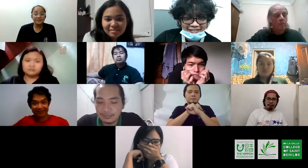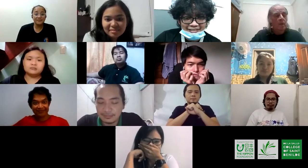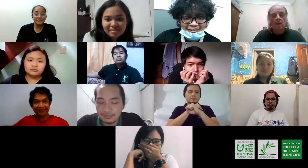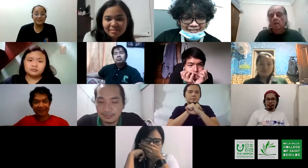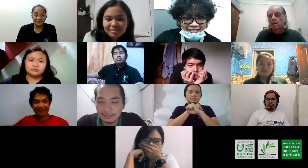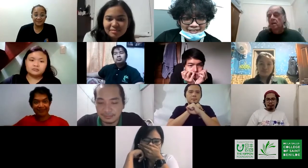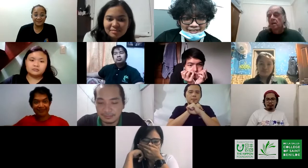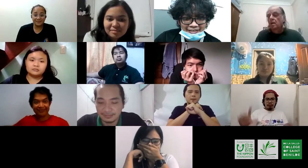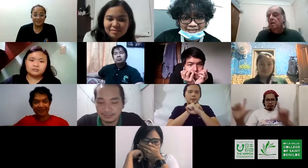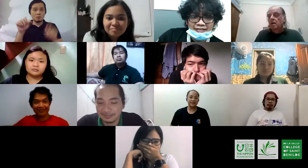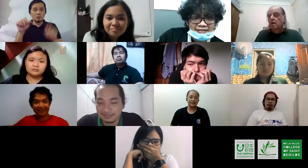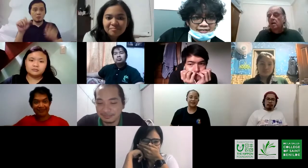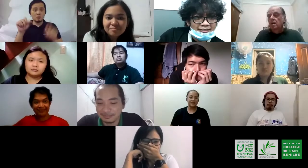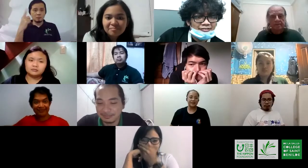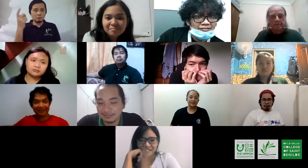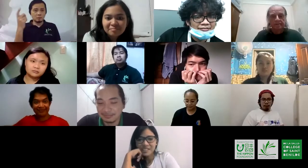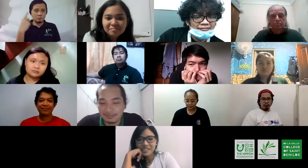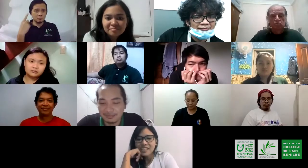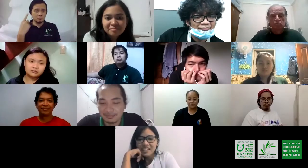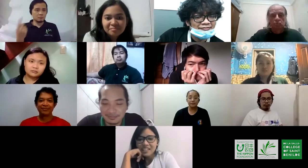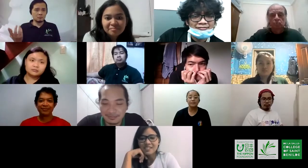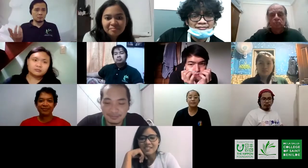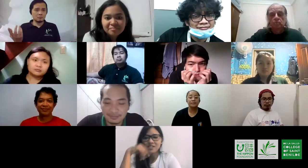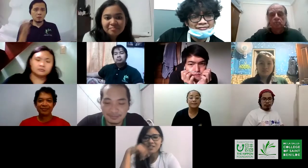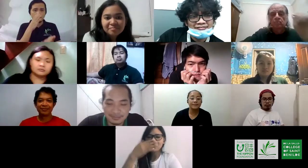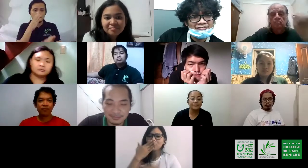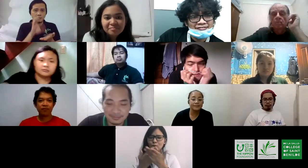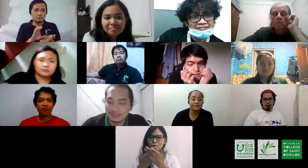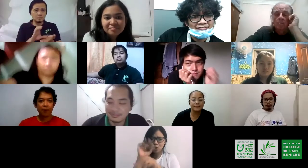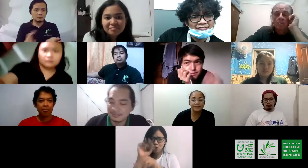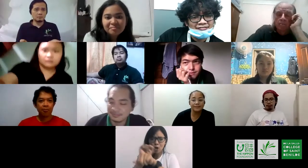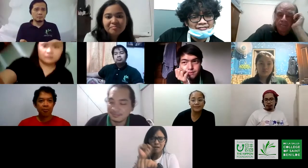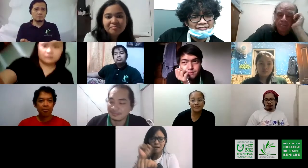Okay. Good. Thank you for bringing that question up.